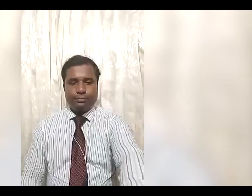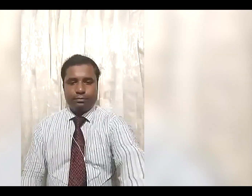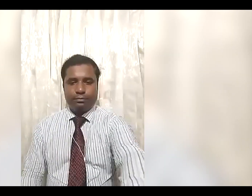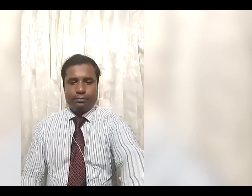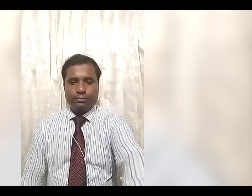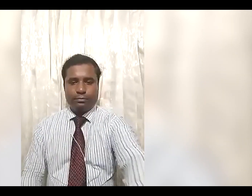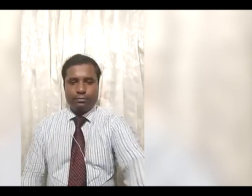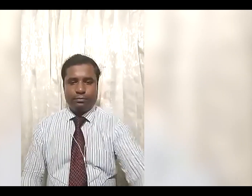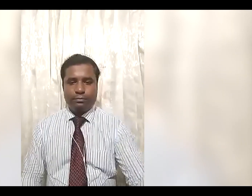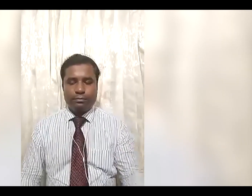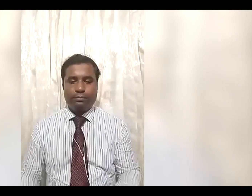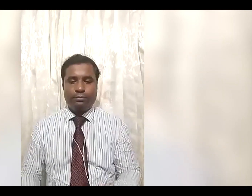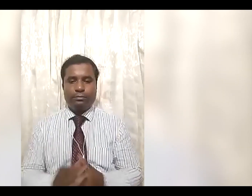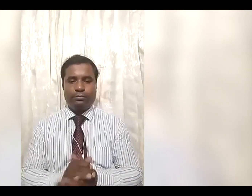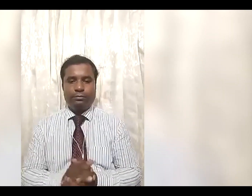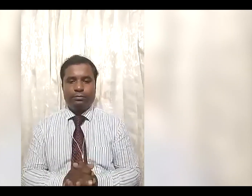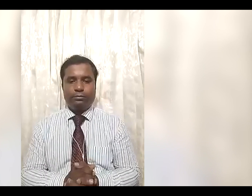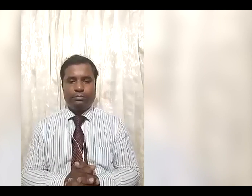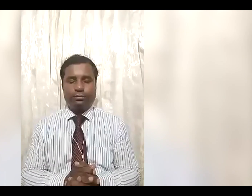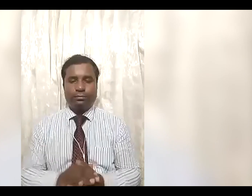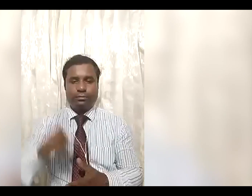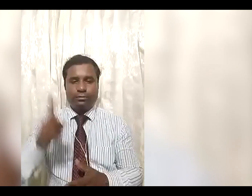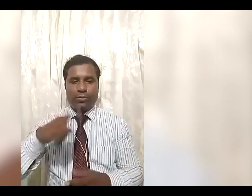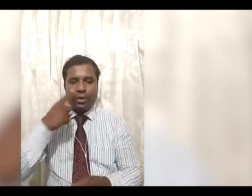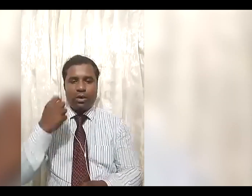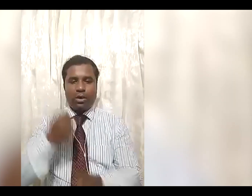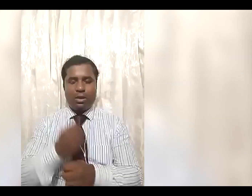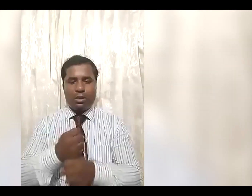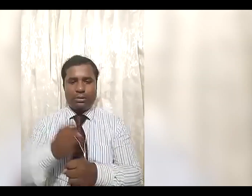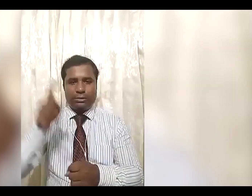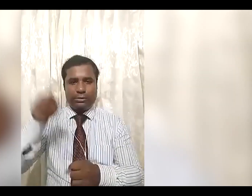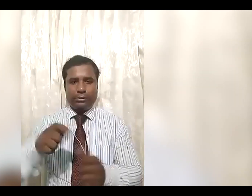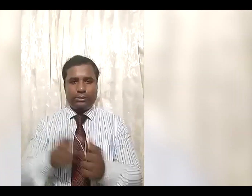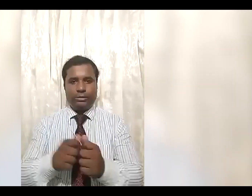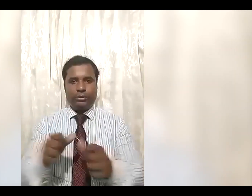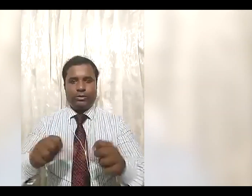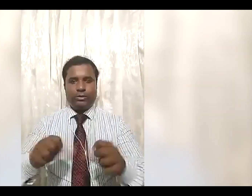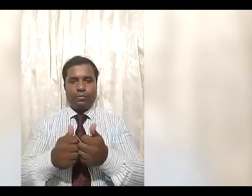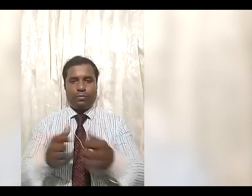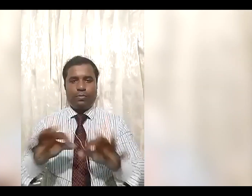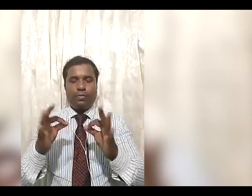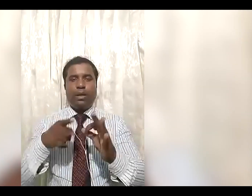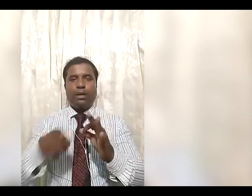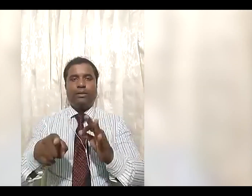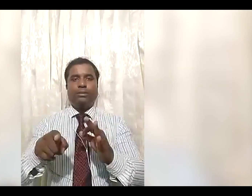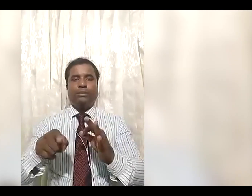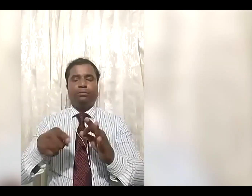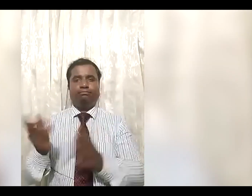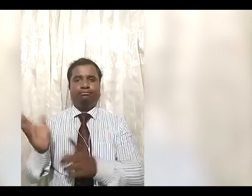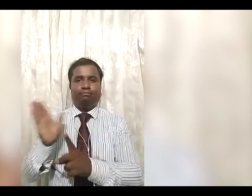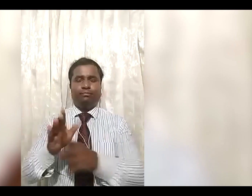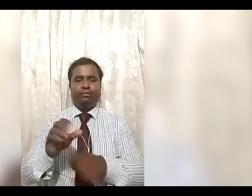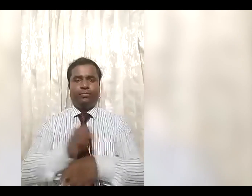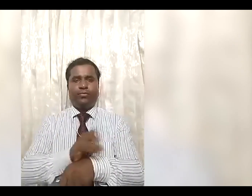communications. So that's on, like, for example, government websites are supposed to be accessible, sign language interpreters are supposed to be provided at coronavirus